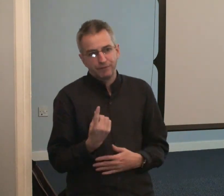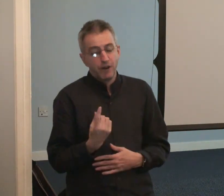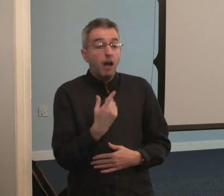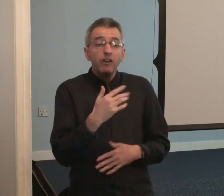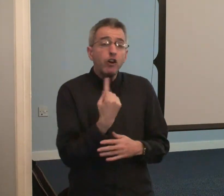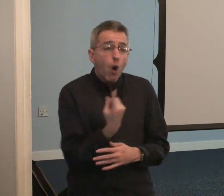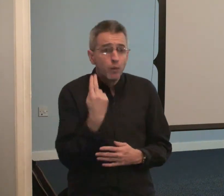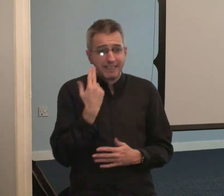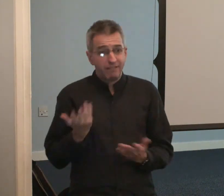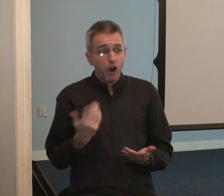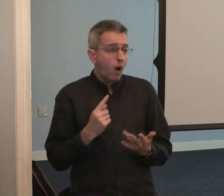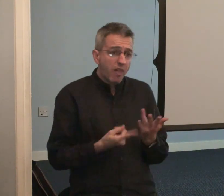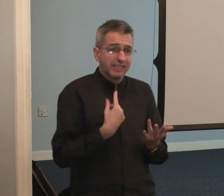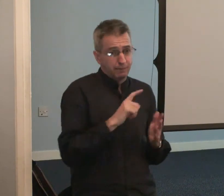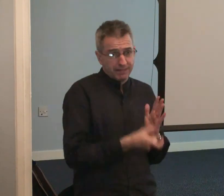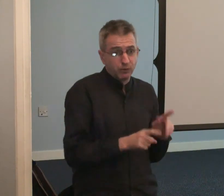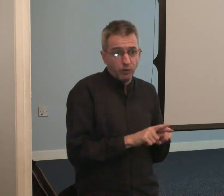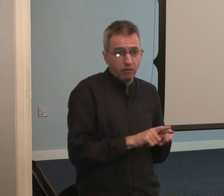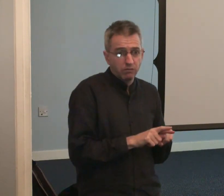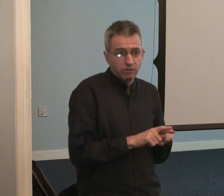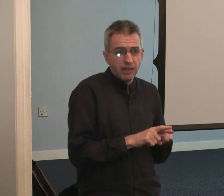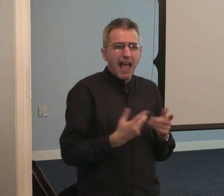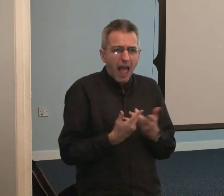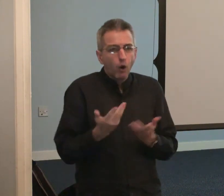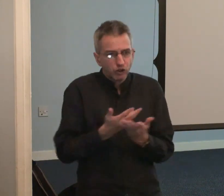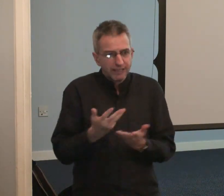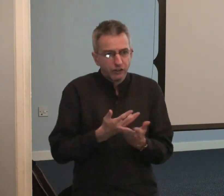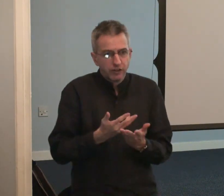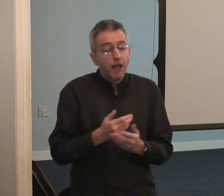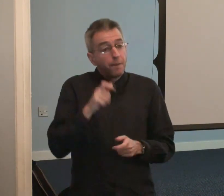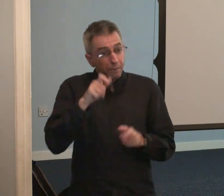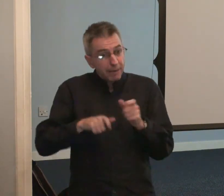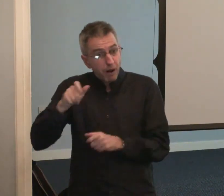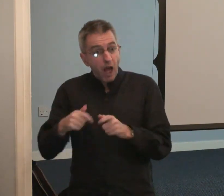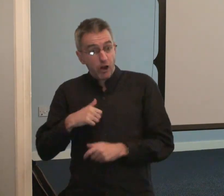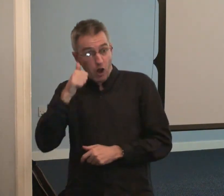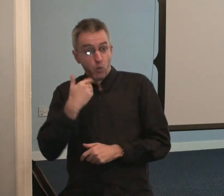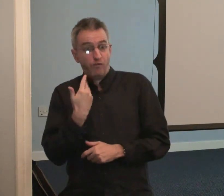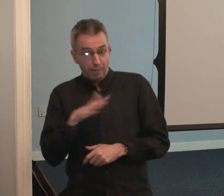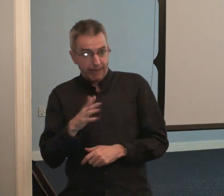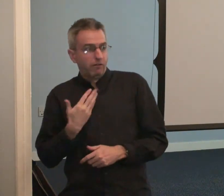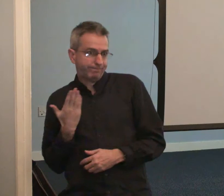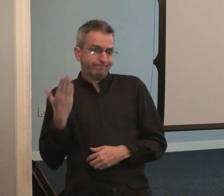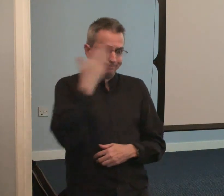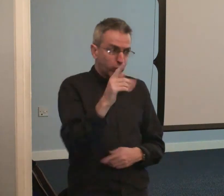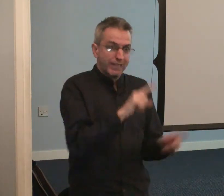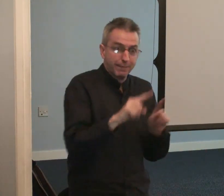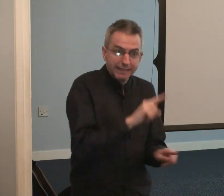but none of them have involved people in consultation. And I'm not sure that other people with other disabilities have been